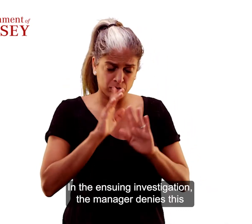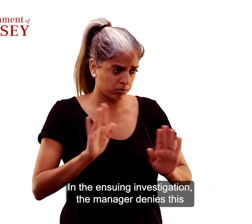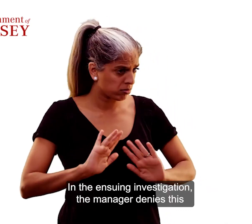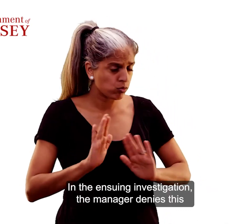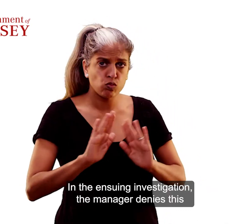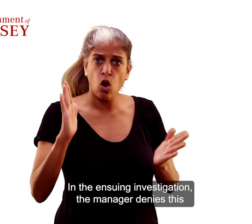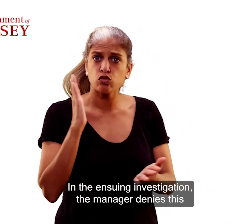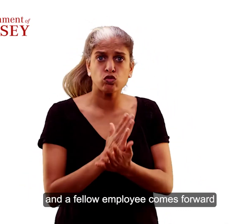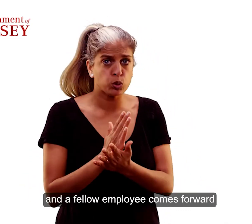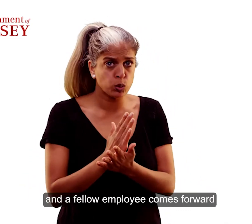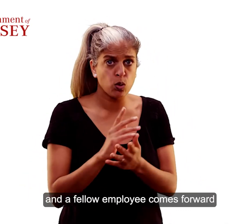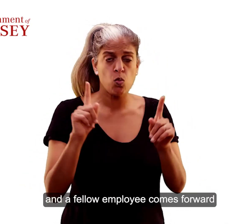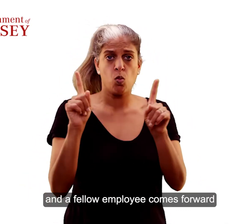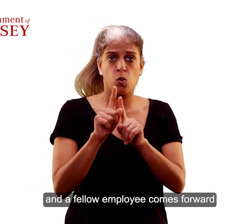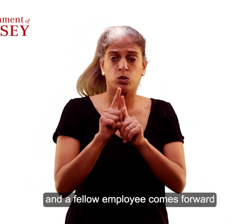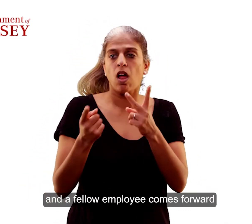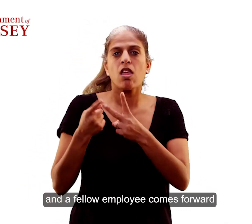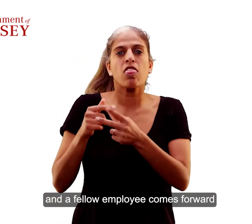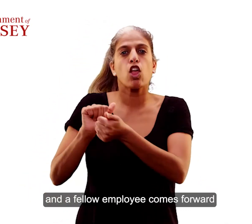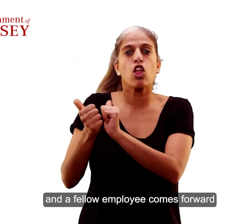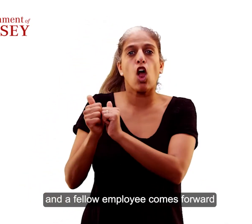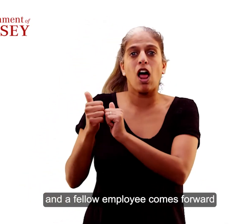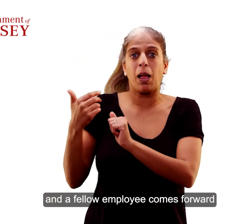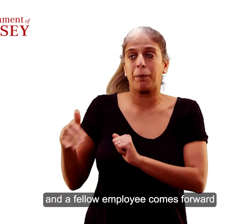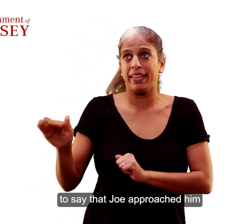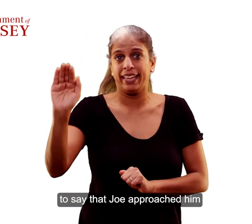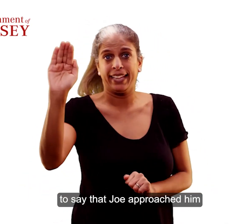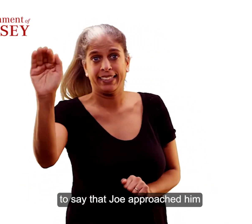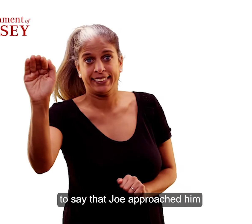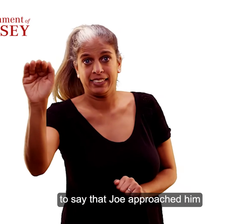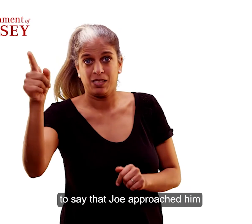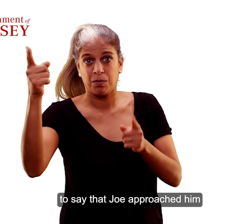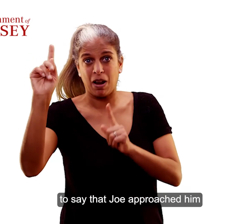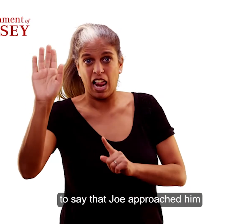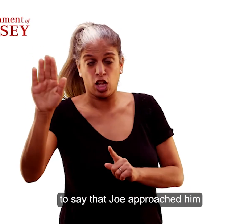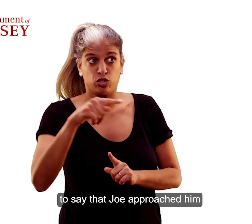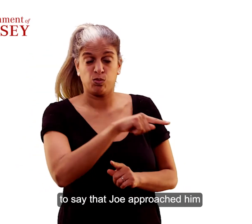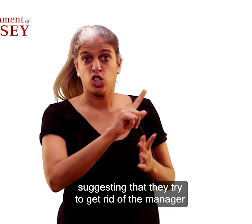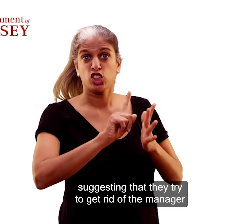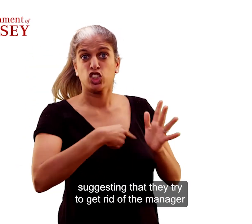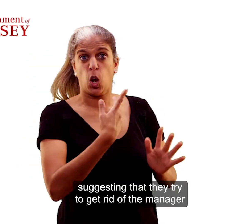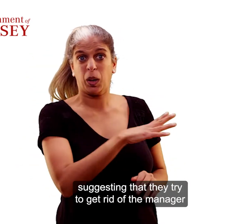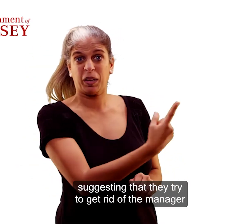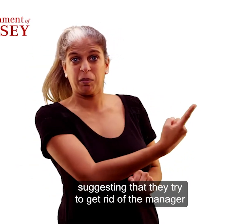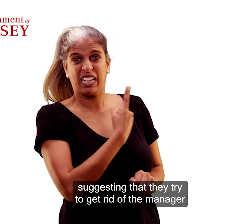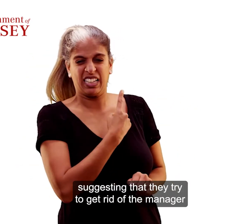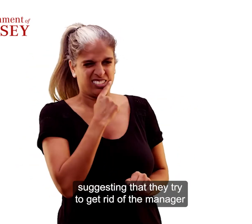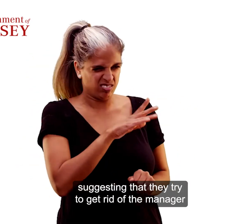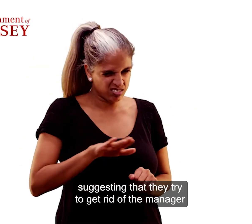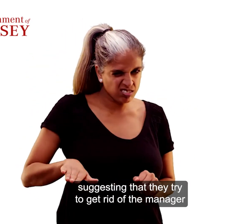denies this, and a fellow employee comes forward to say that Joe approached him, suggesting that they try to get rid of